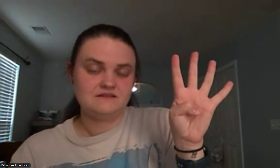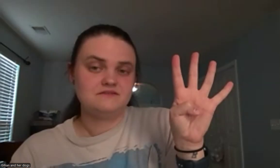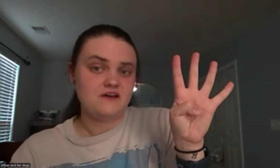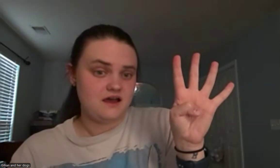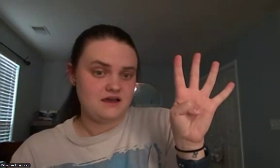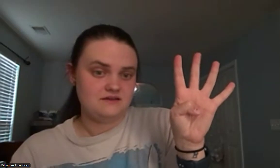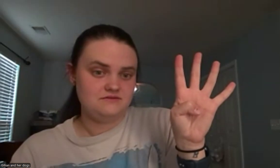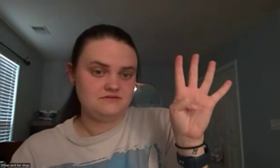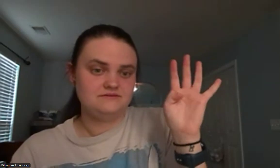5,